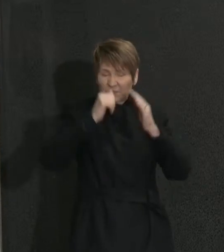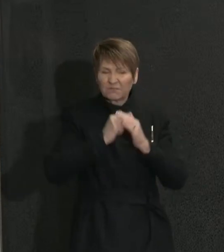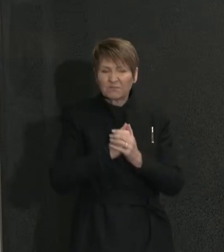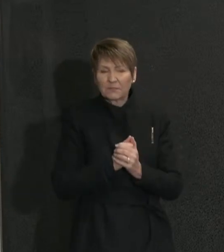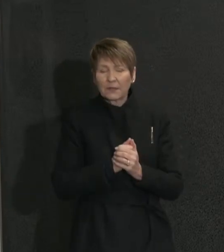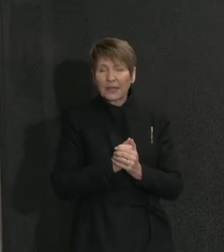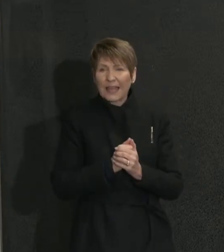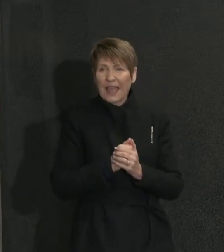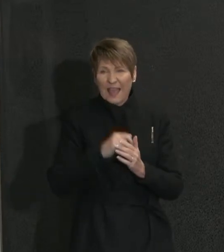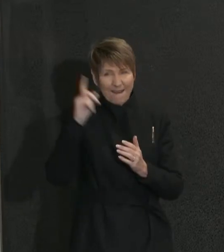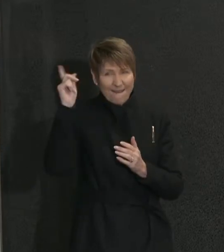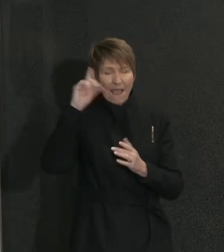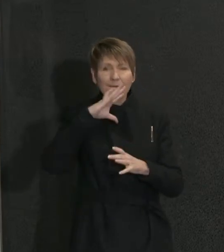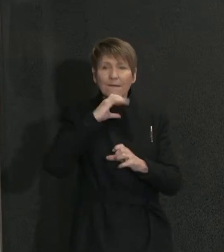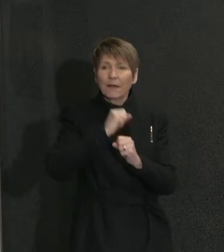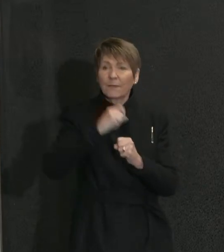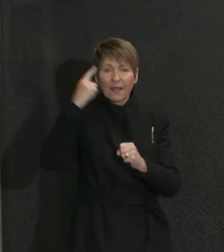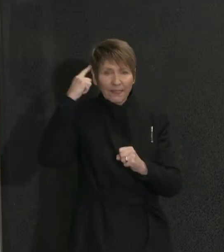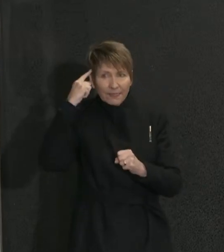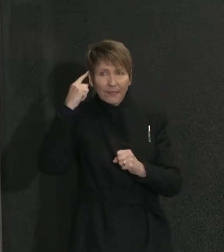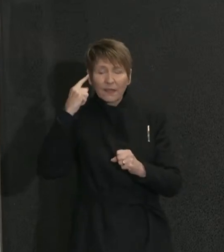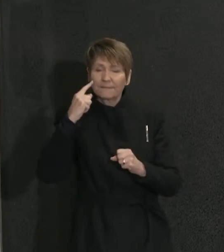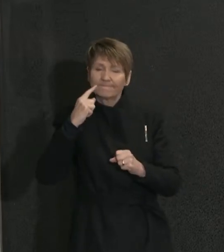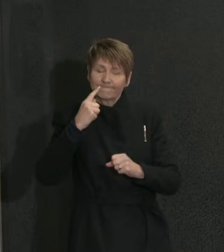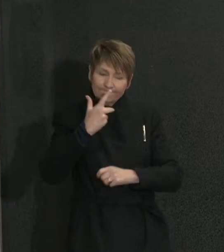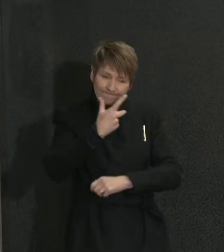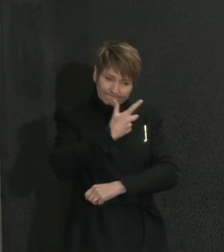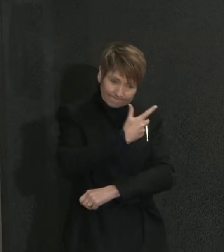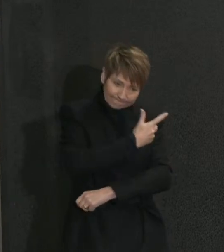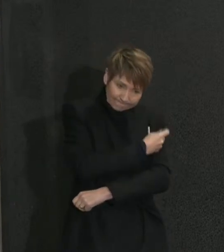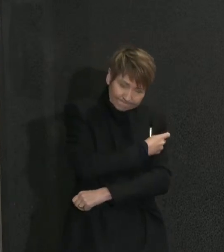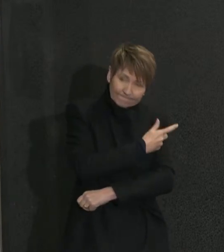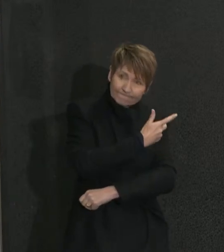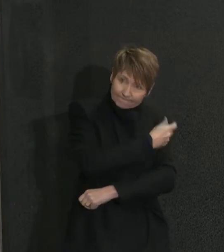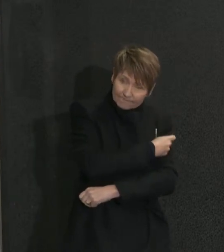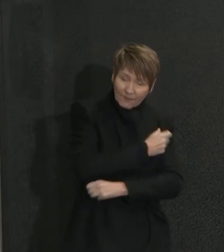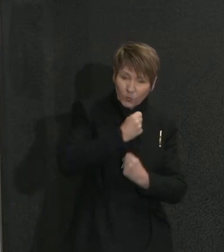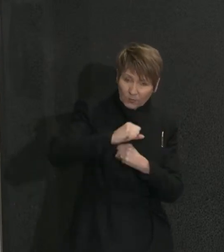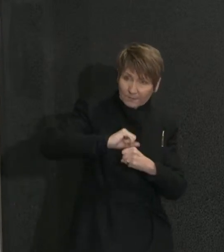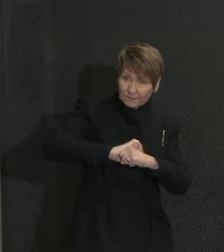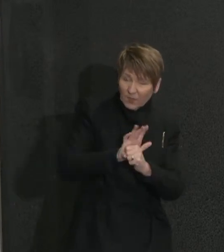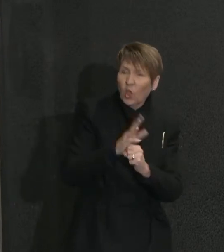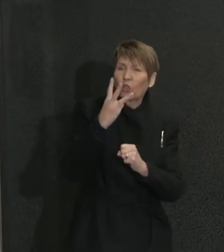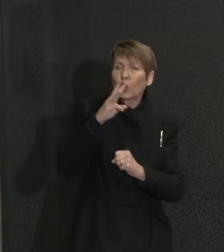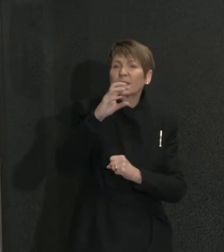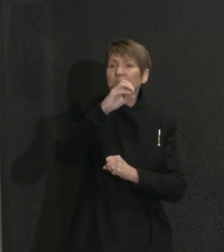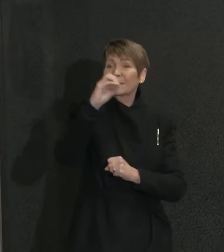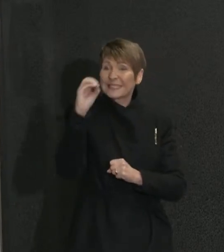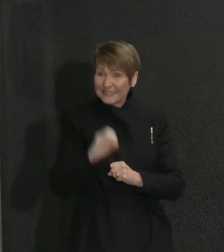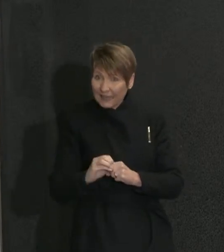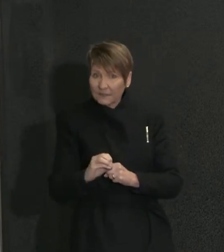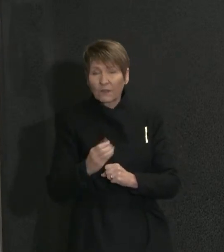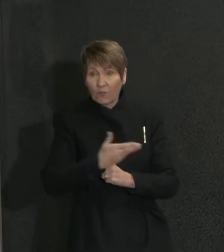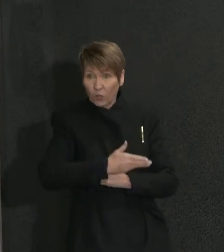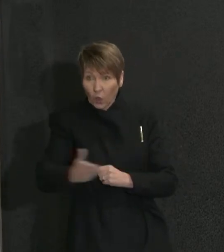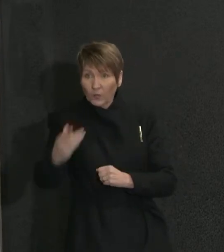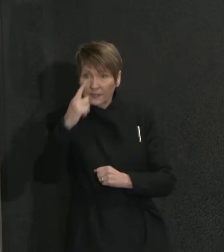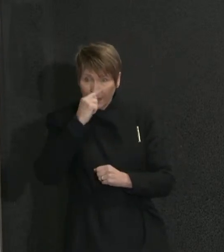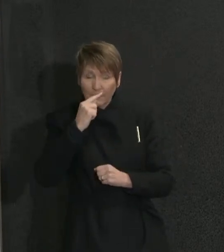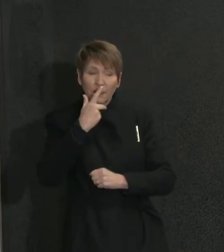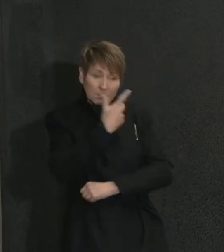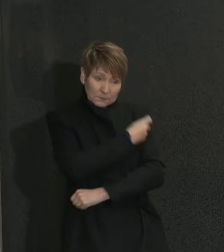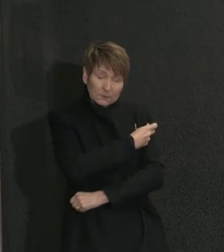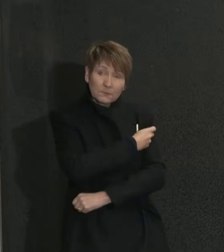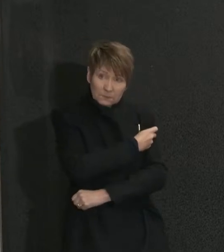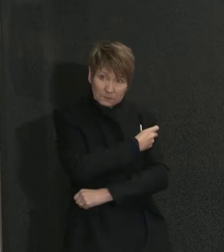have currently been vaccinated with at least the first dose. That program continues to run on. We just need to be just